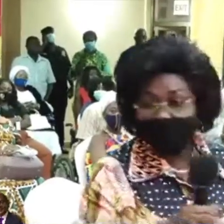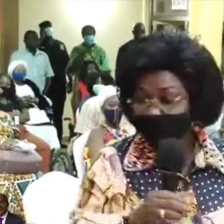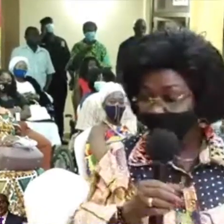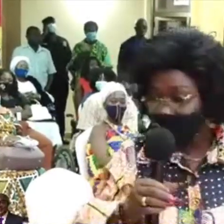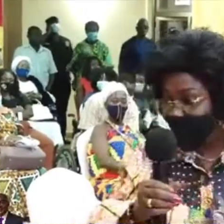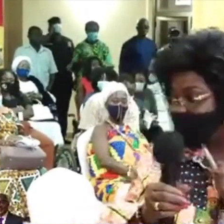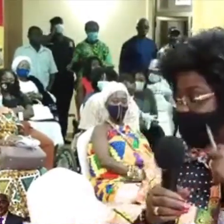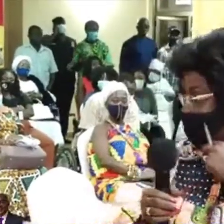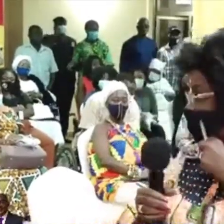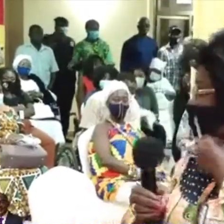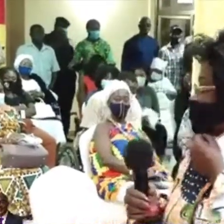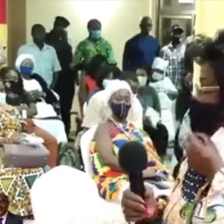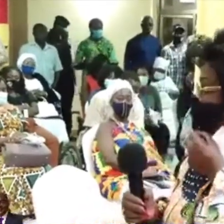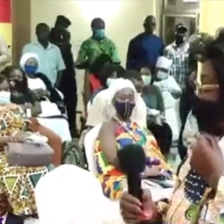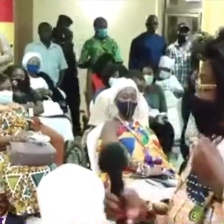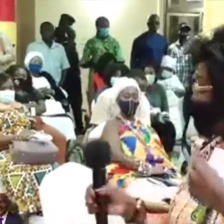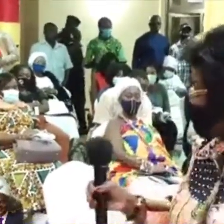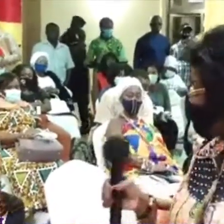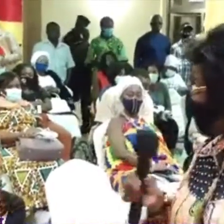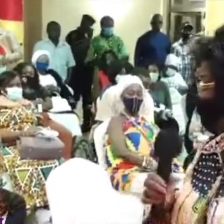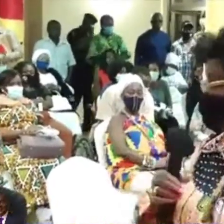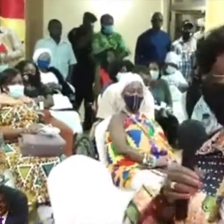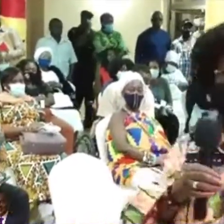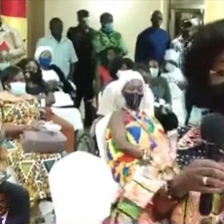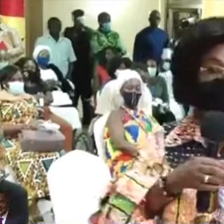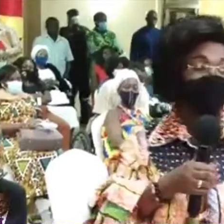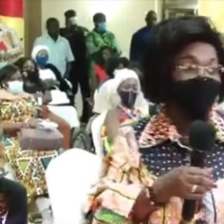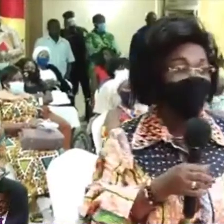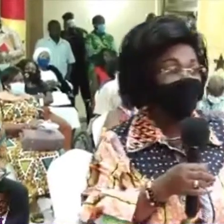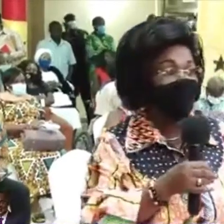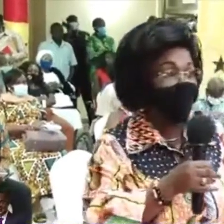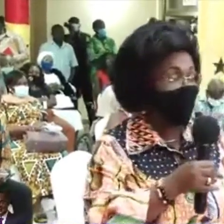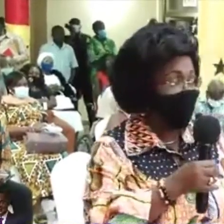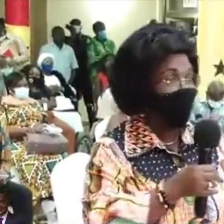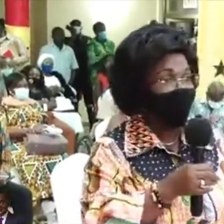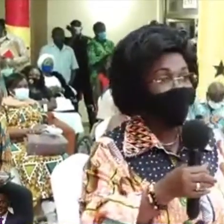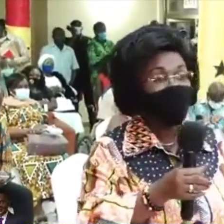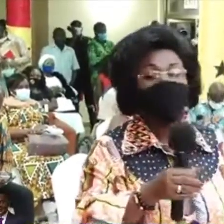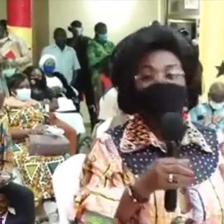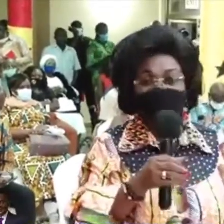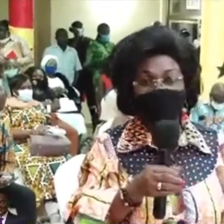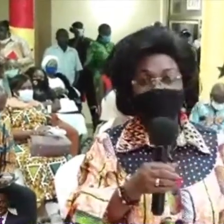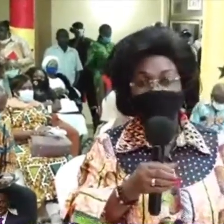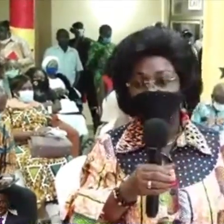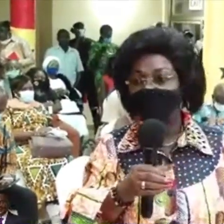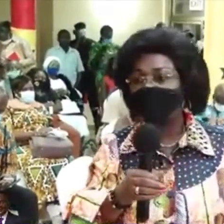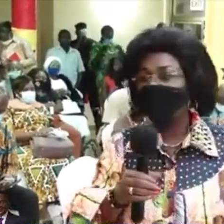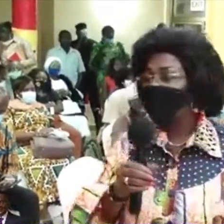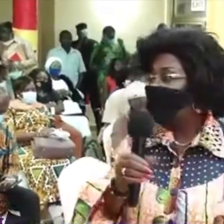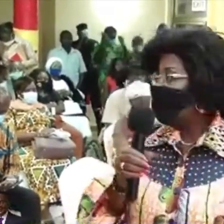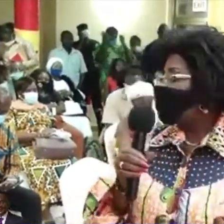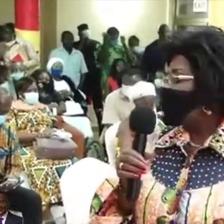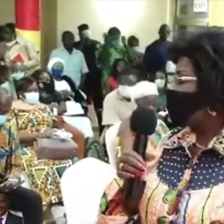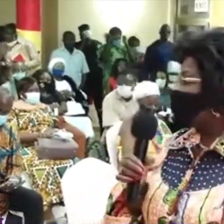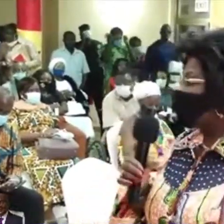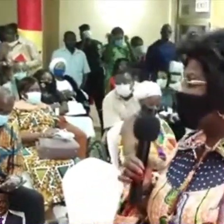Added to that is the special initiatives toilets that they are also building. These are all